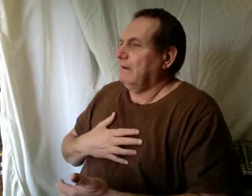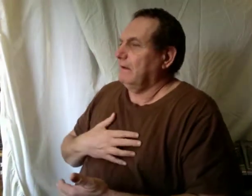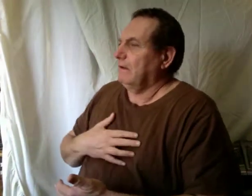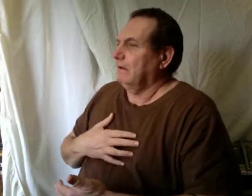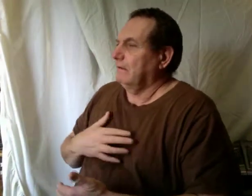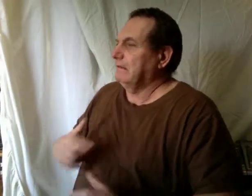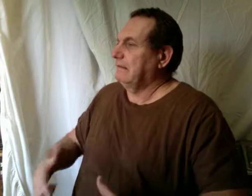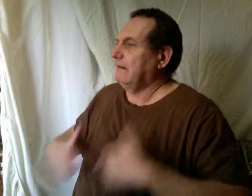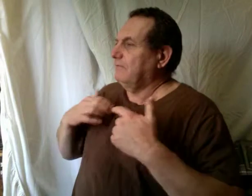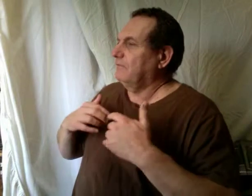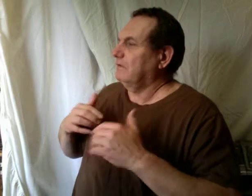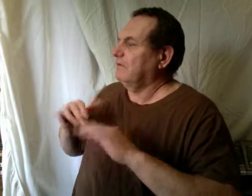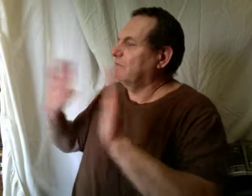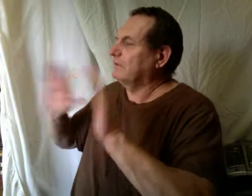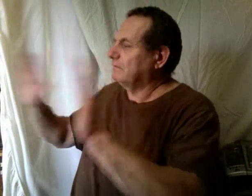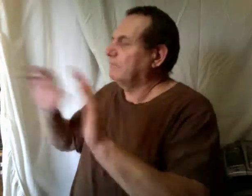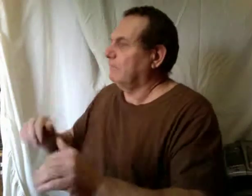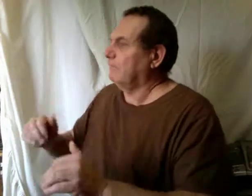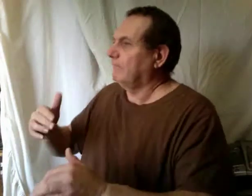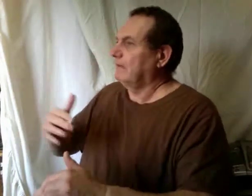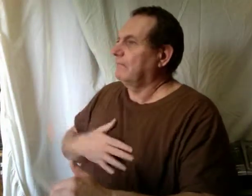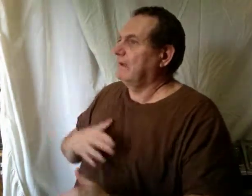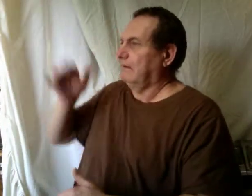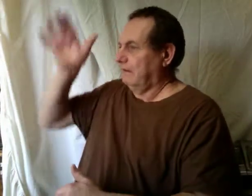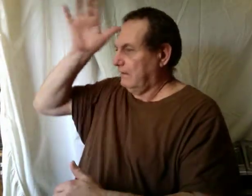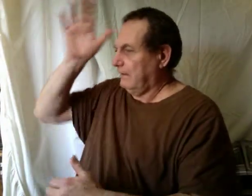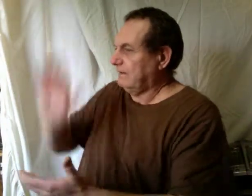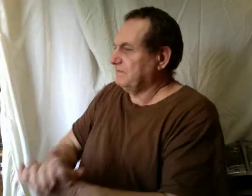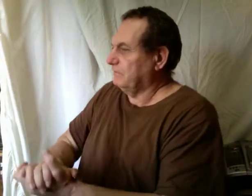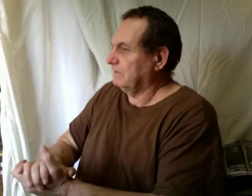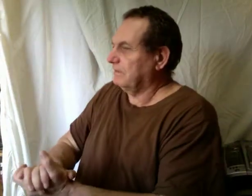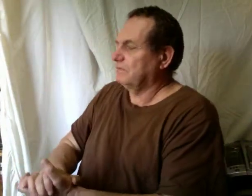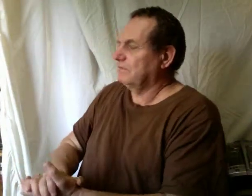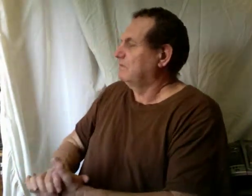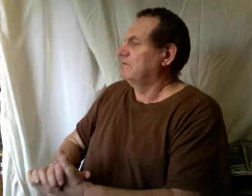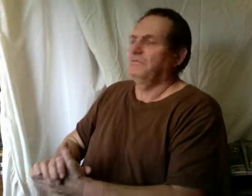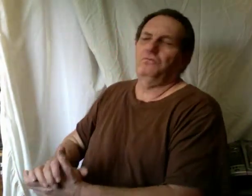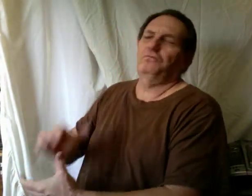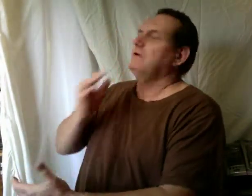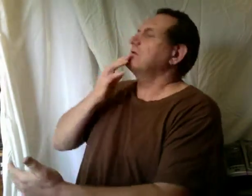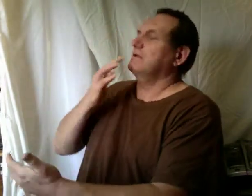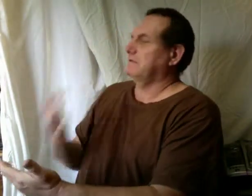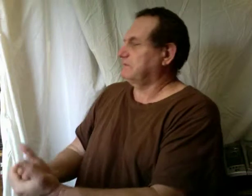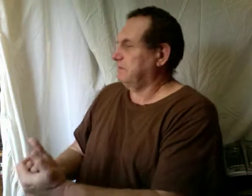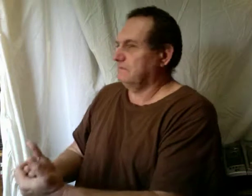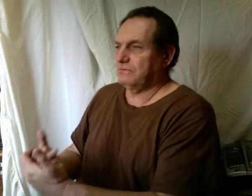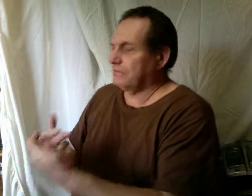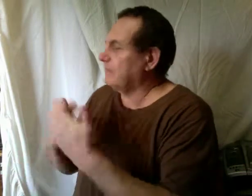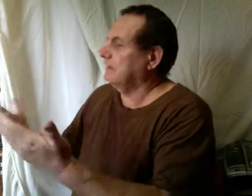my life is wonderful. My husband is fantastic. Just great.